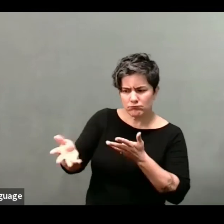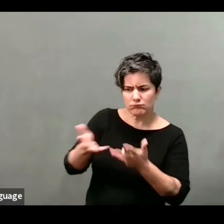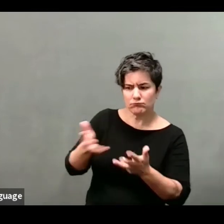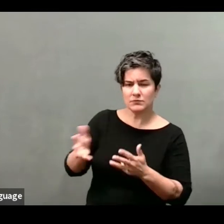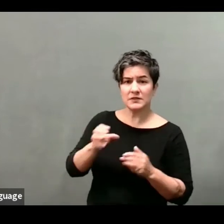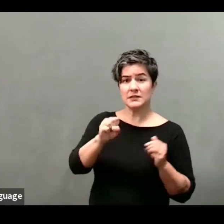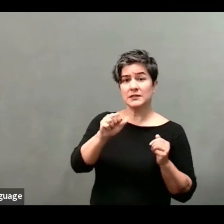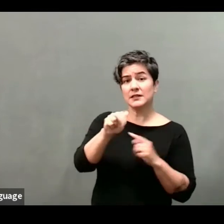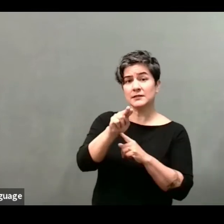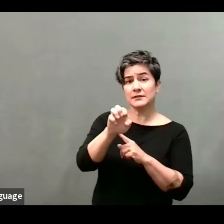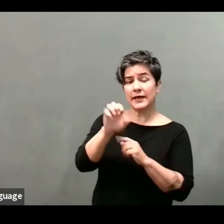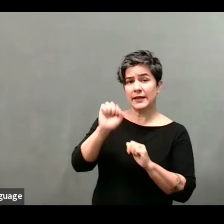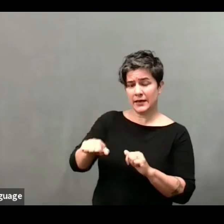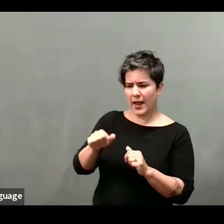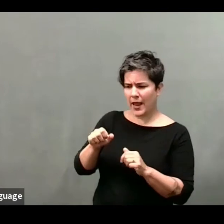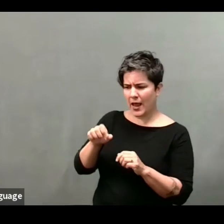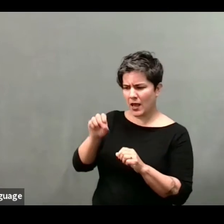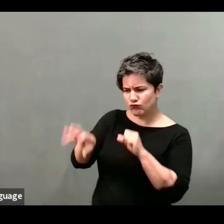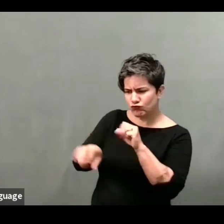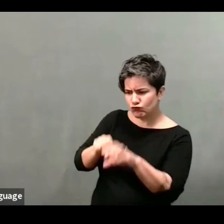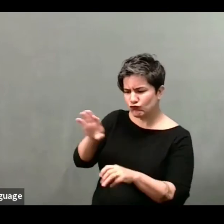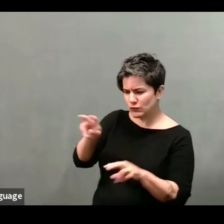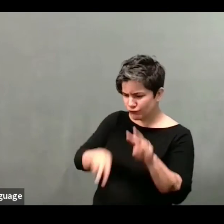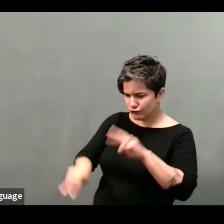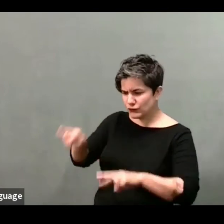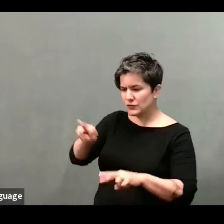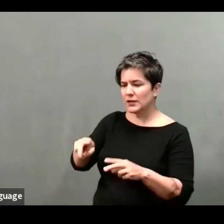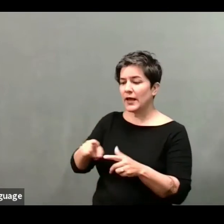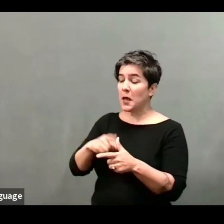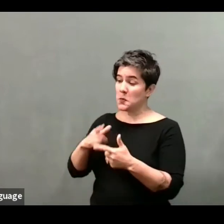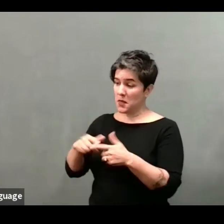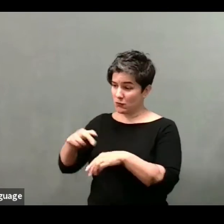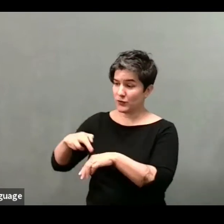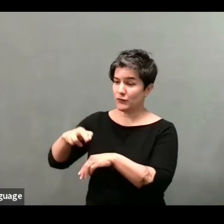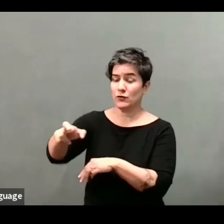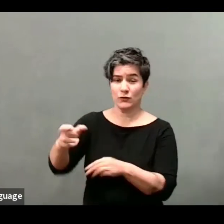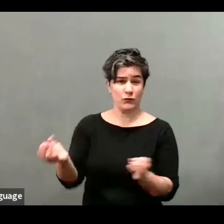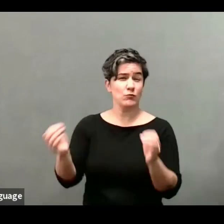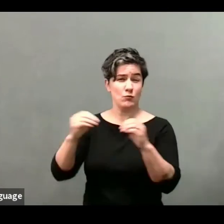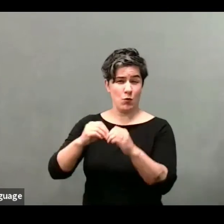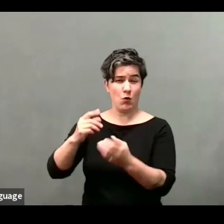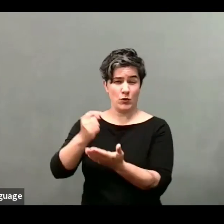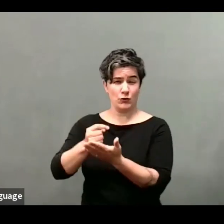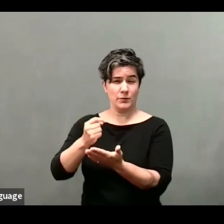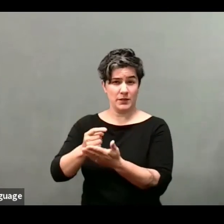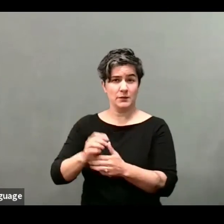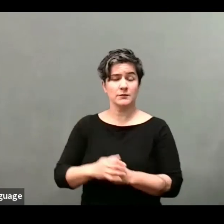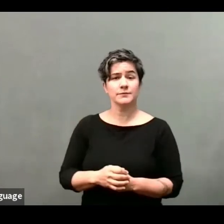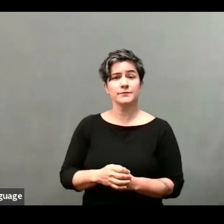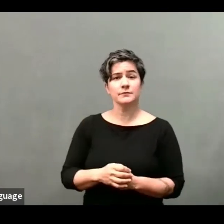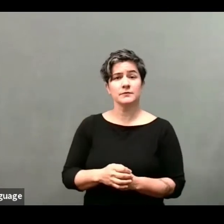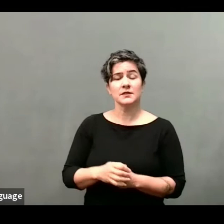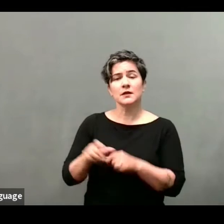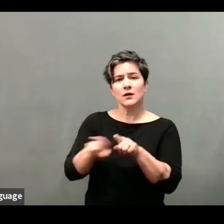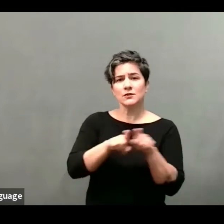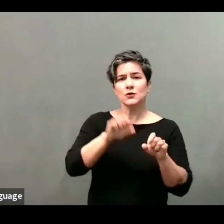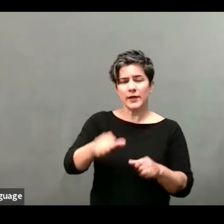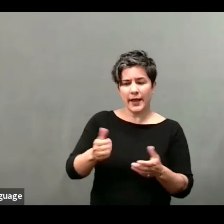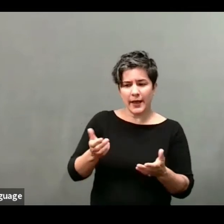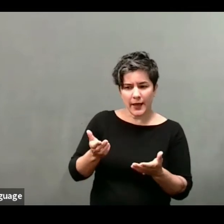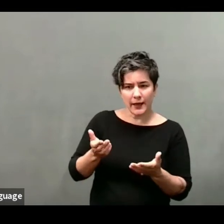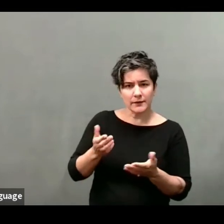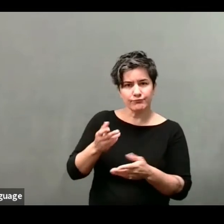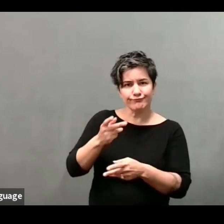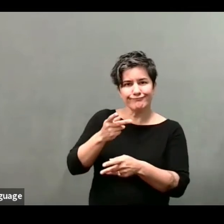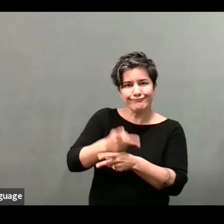the SANE with referrals as needed. It can also just take care of immediate physical comfort and immediate